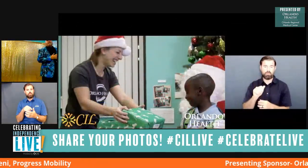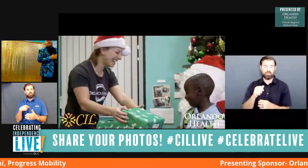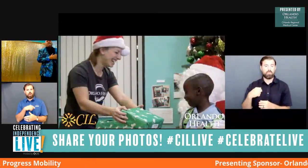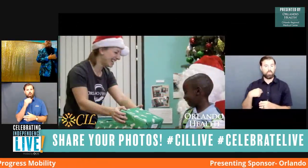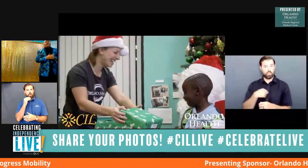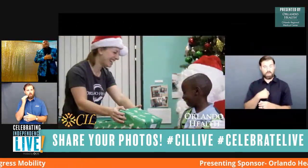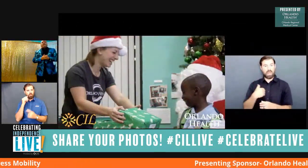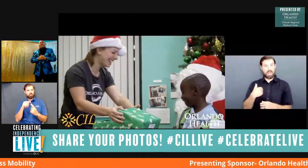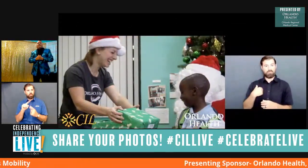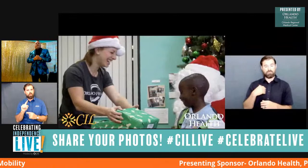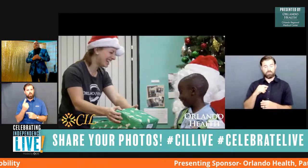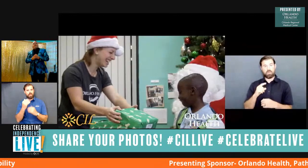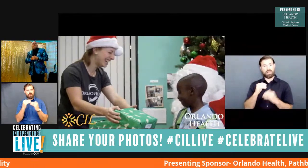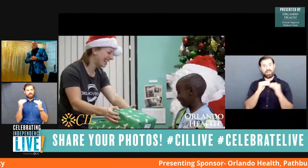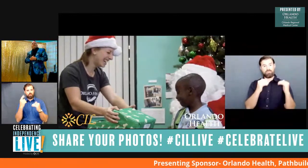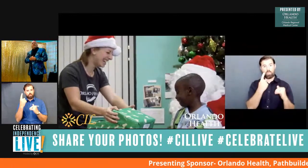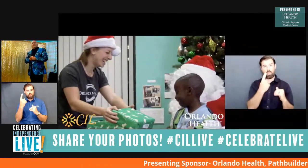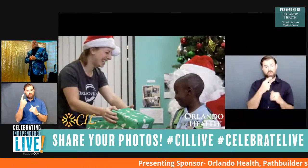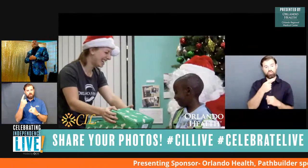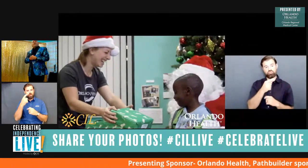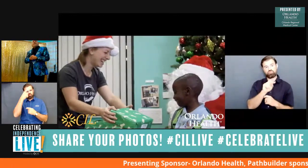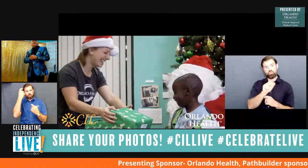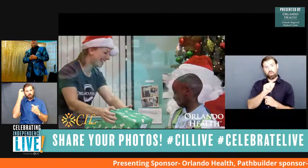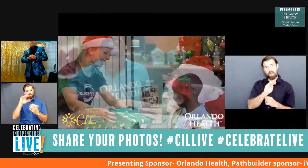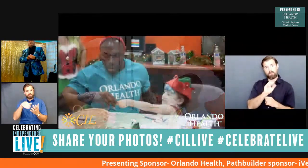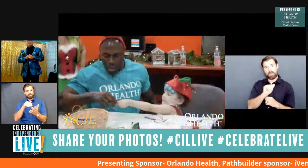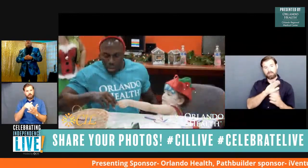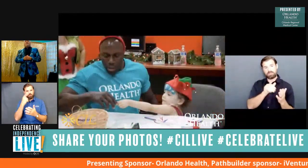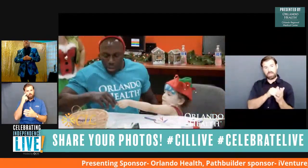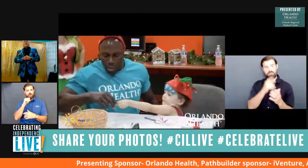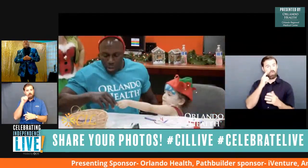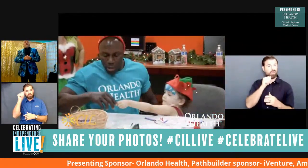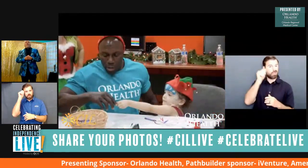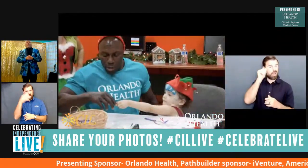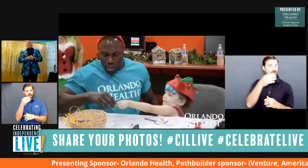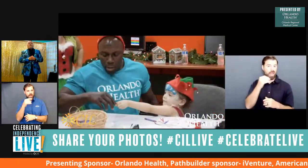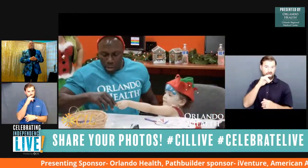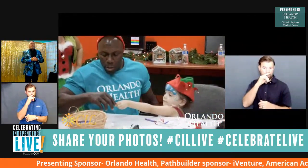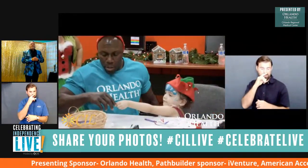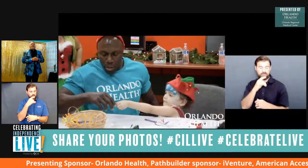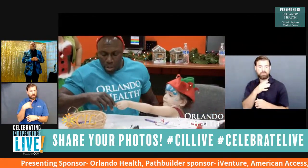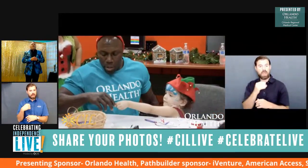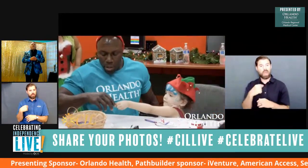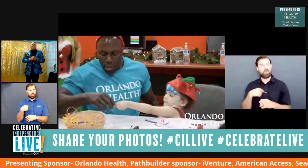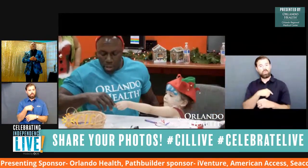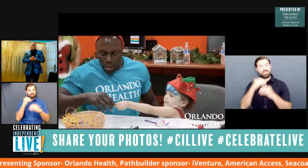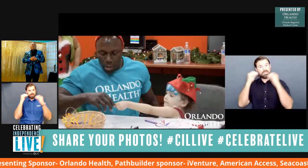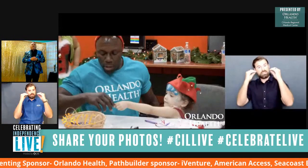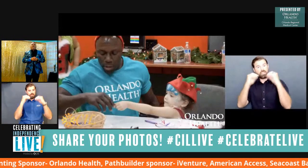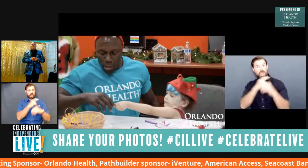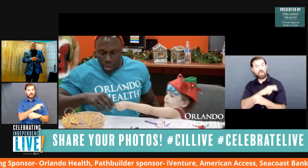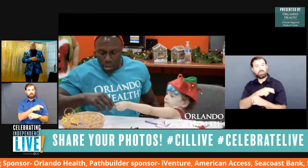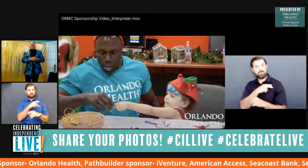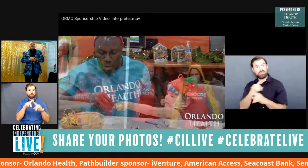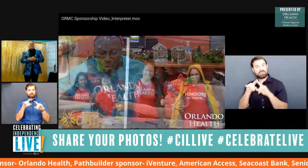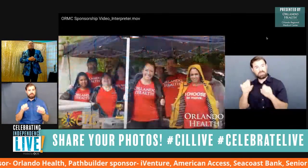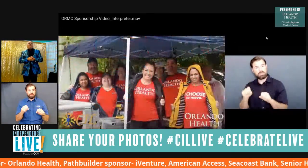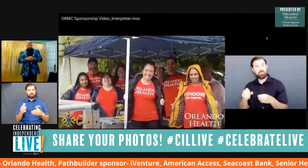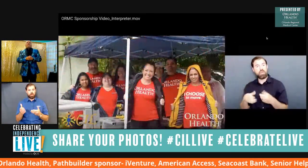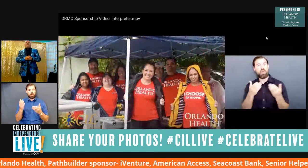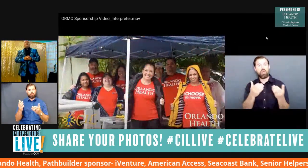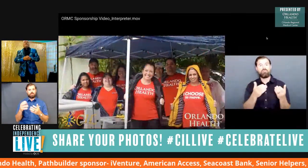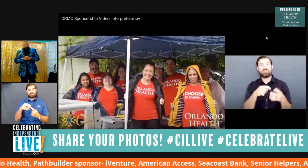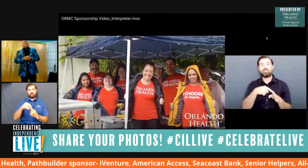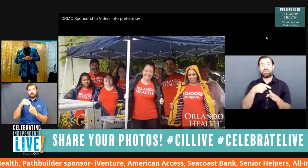to the area's only Level 1 trauma centers for adults and pediatrics, and we are a statutory teaching hospital system that offers